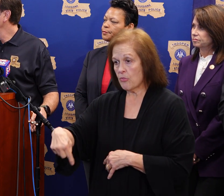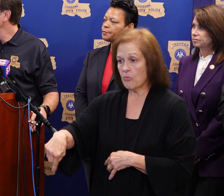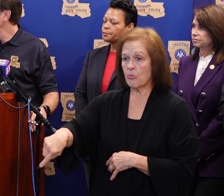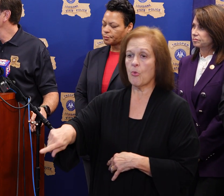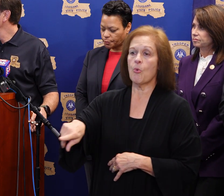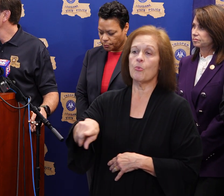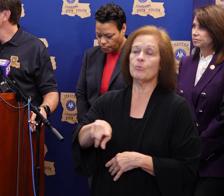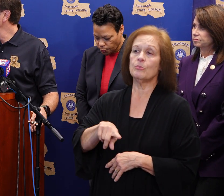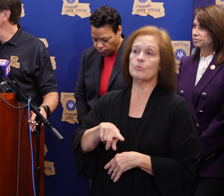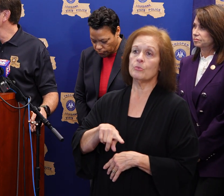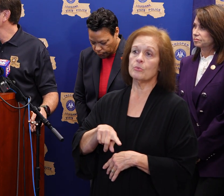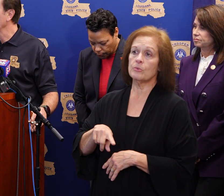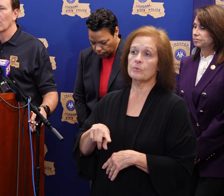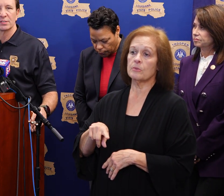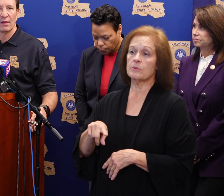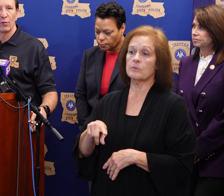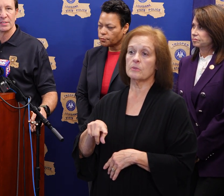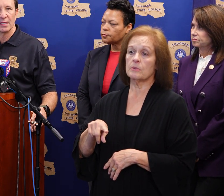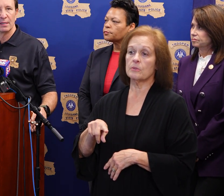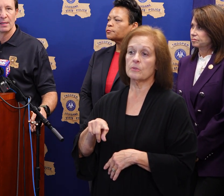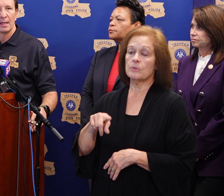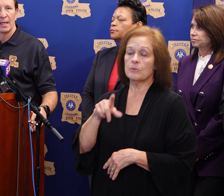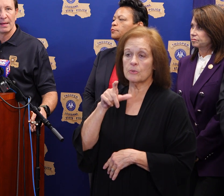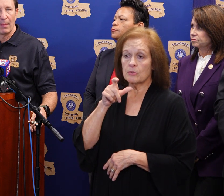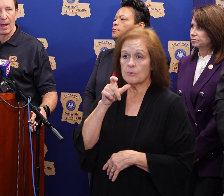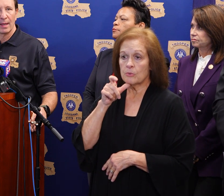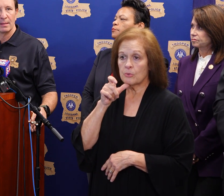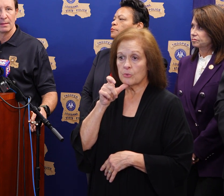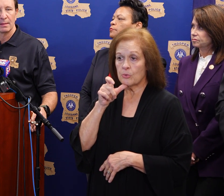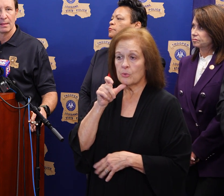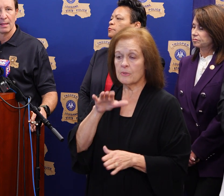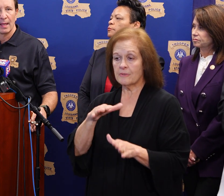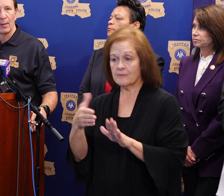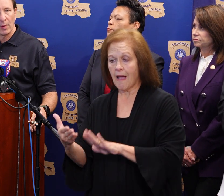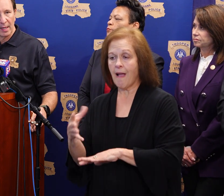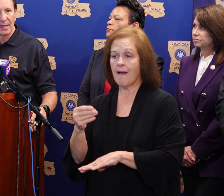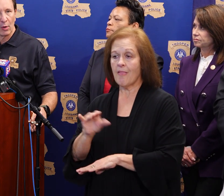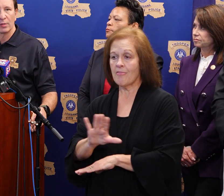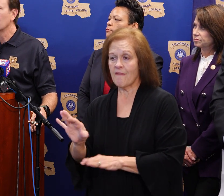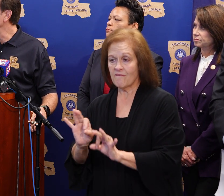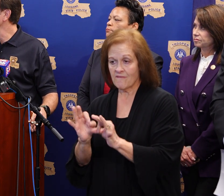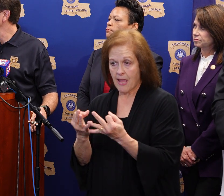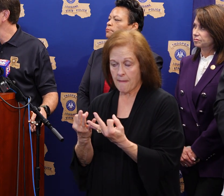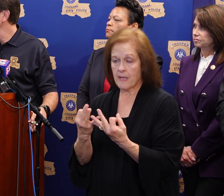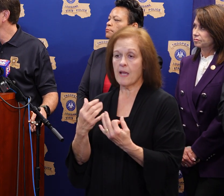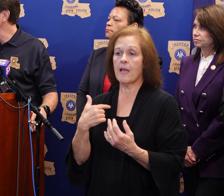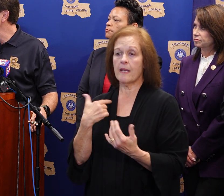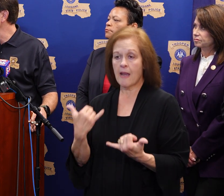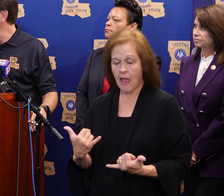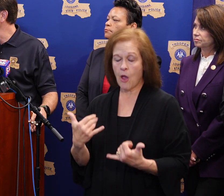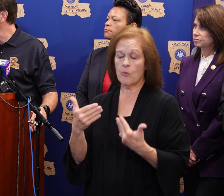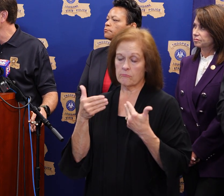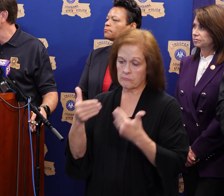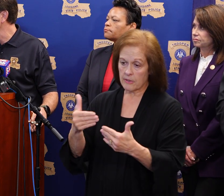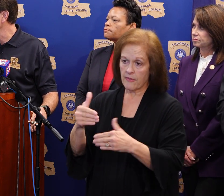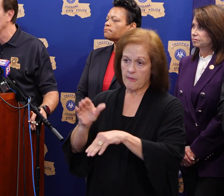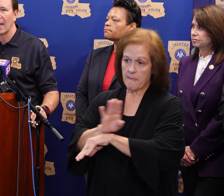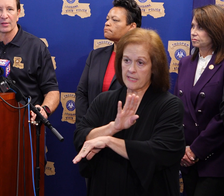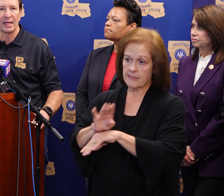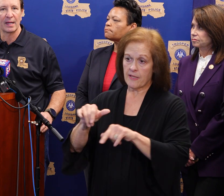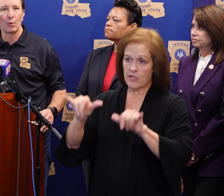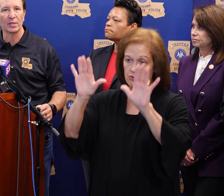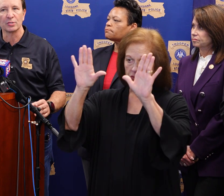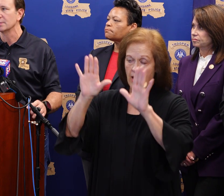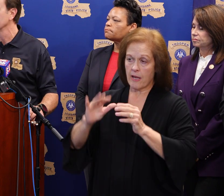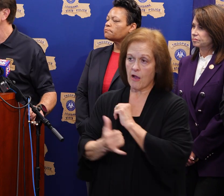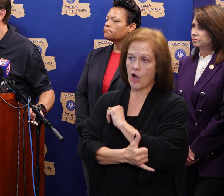again, who have lost loved ones in mind. and we're going to get on to the business of this city and this great country. With that, I'll